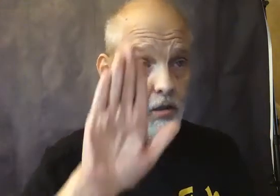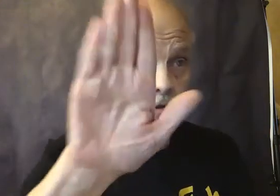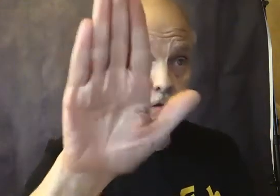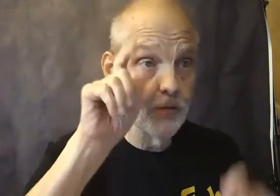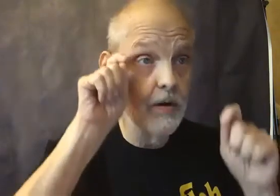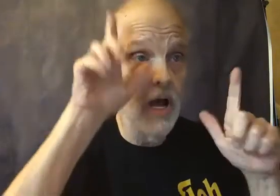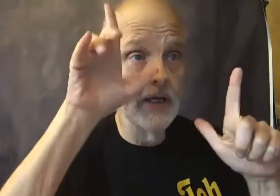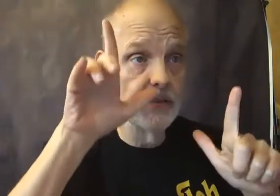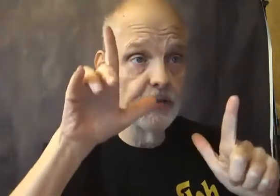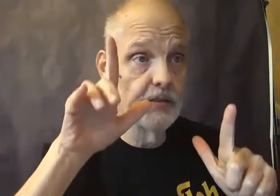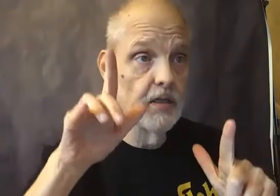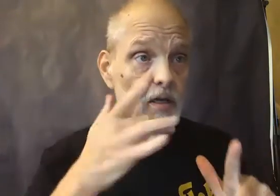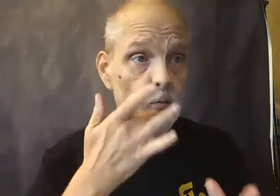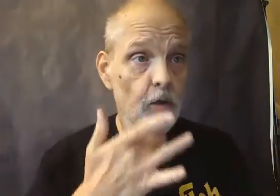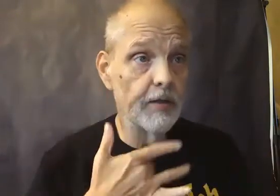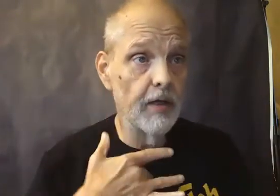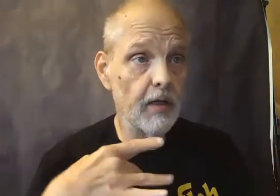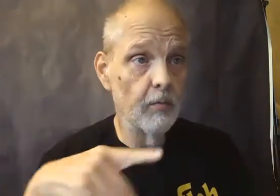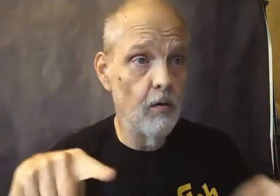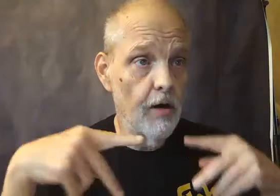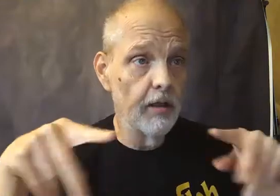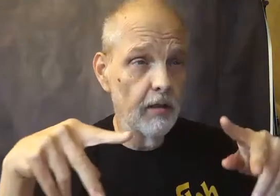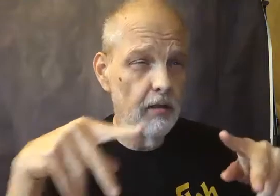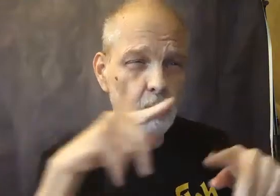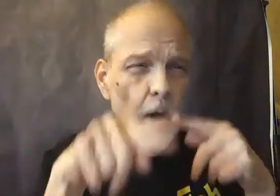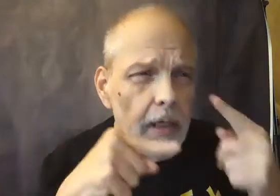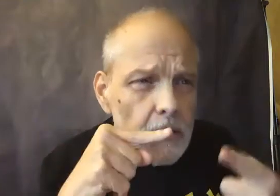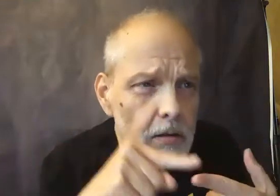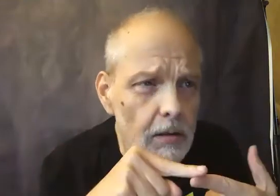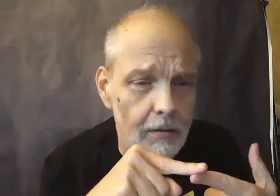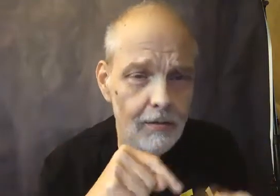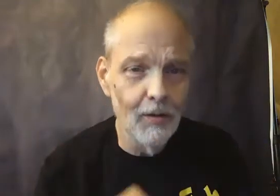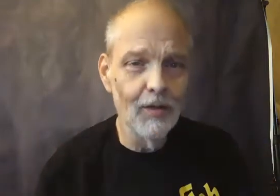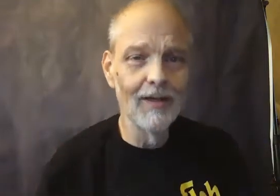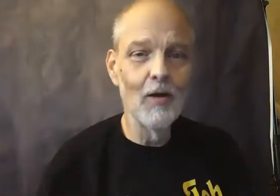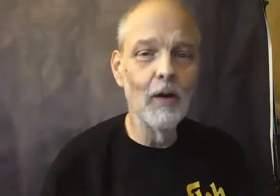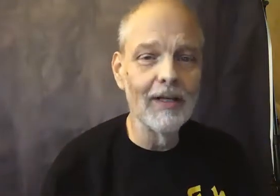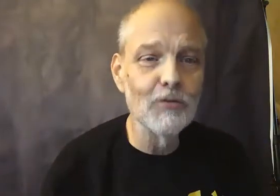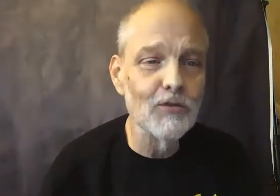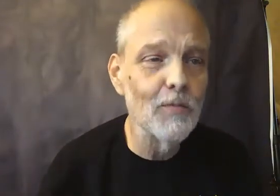your surprise birthday party when? When is your surprise